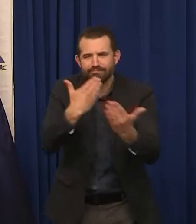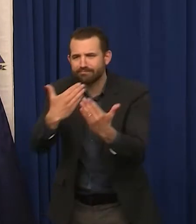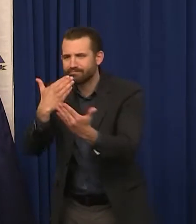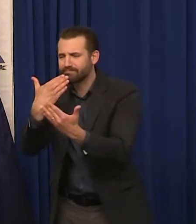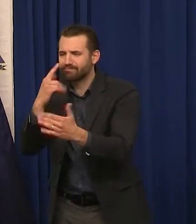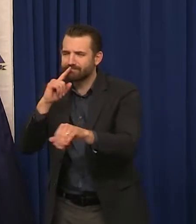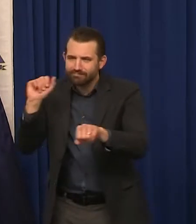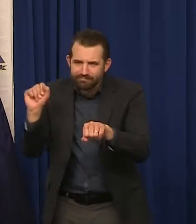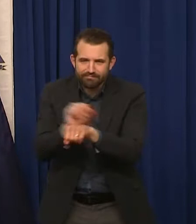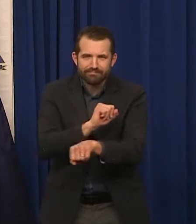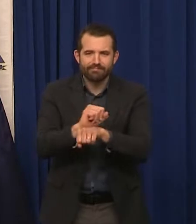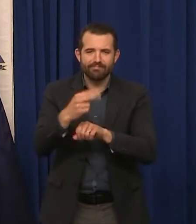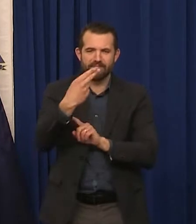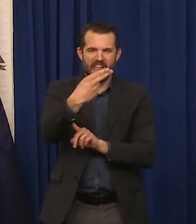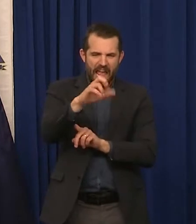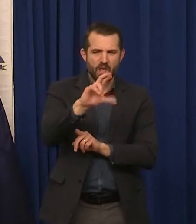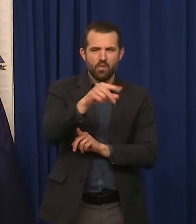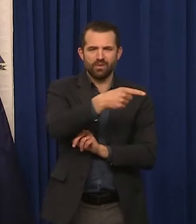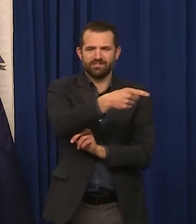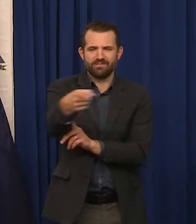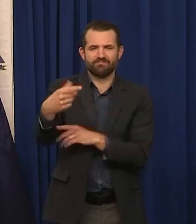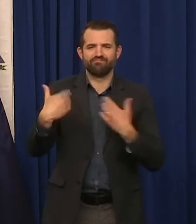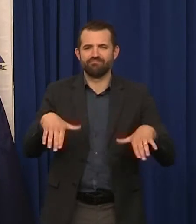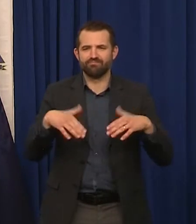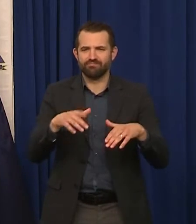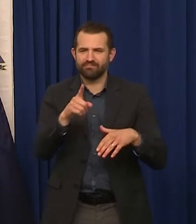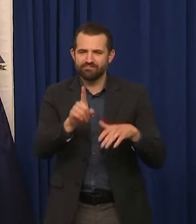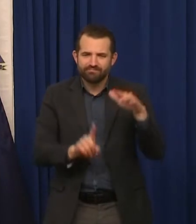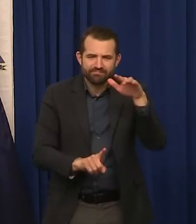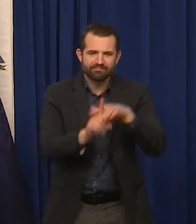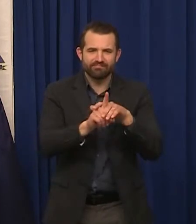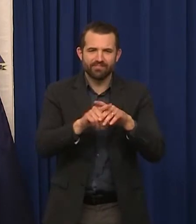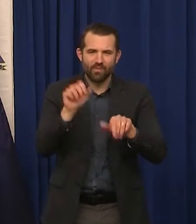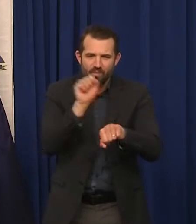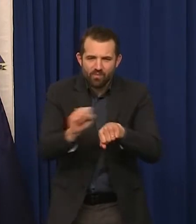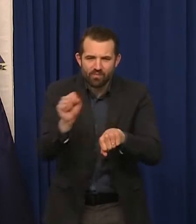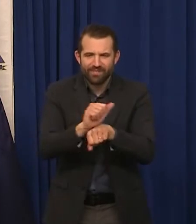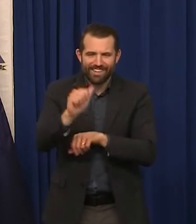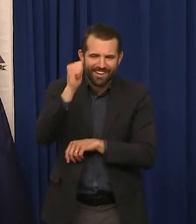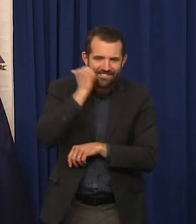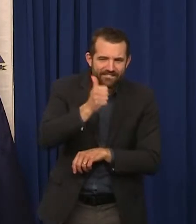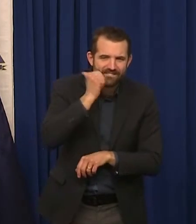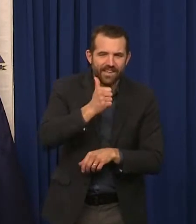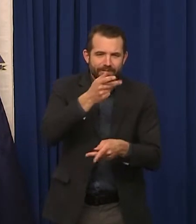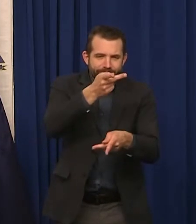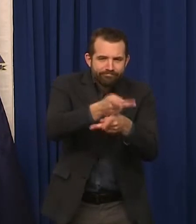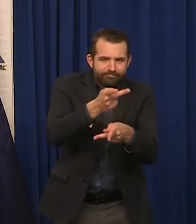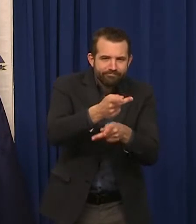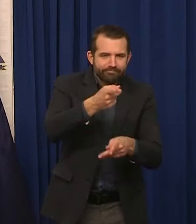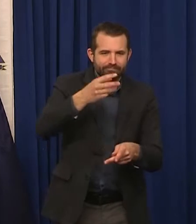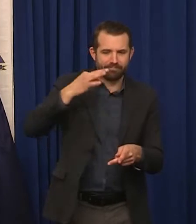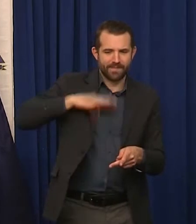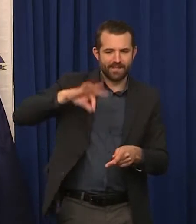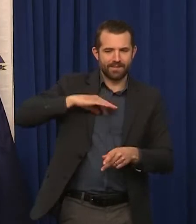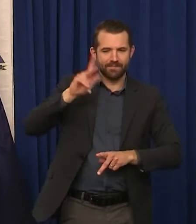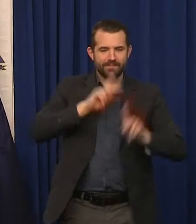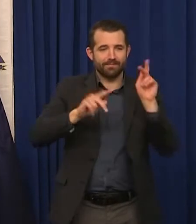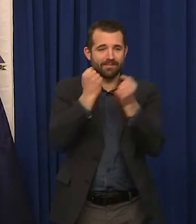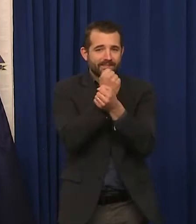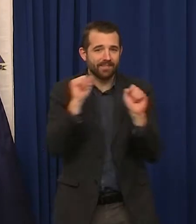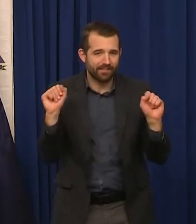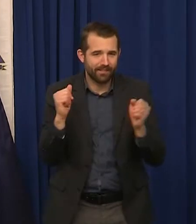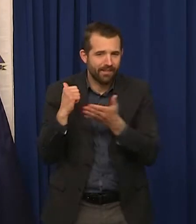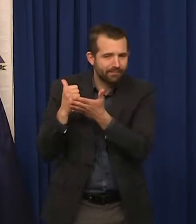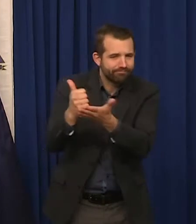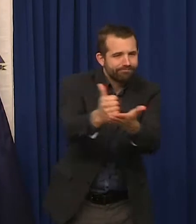display in going to work every day and taking the care of Maine people who need that help is nothing short of